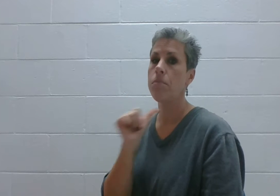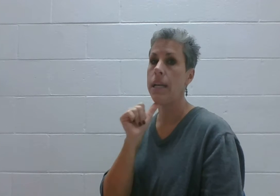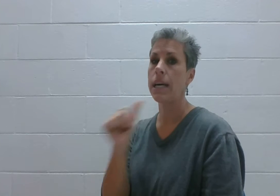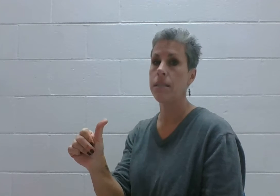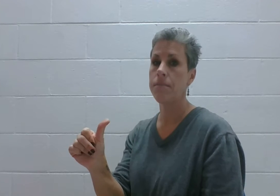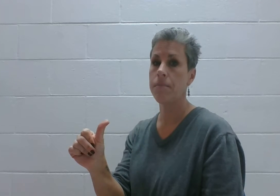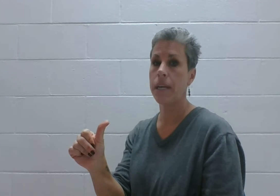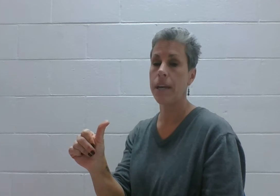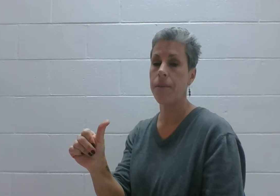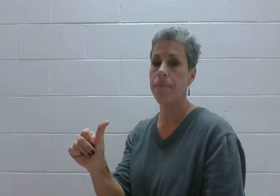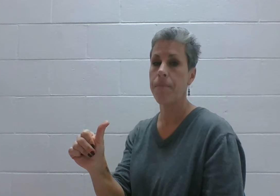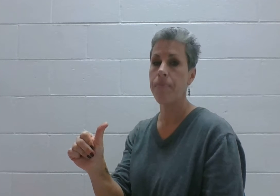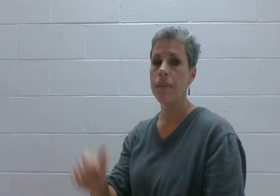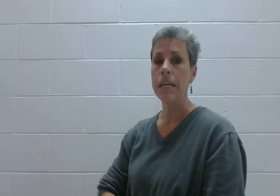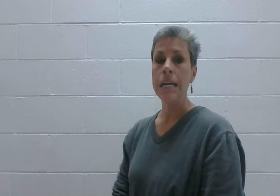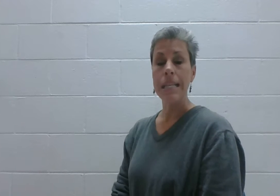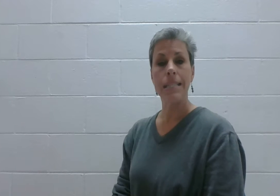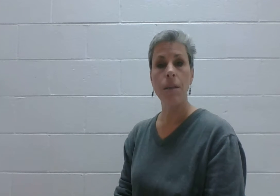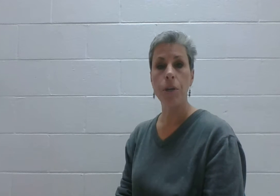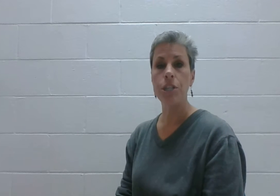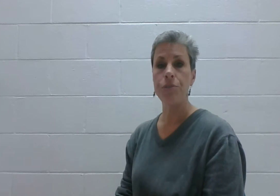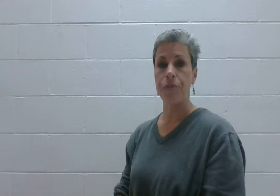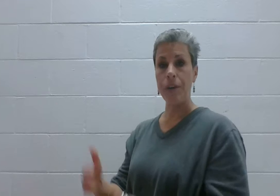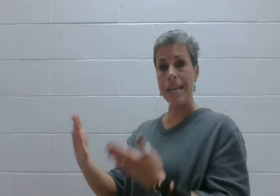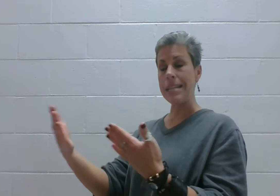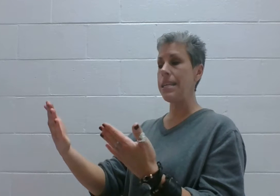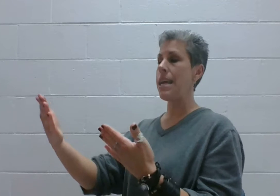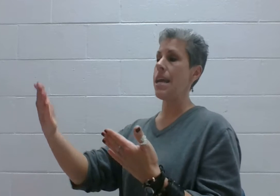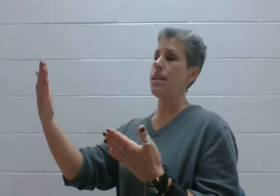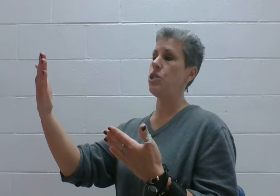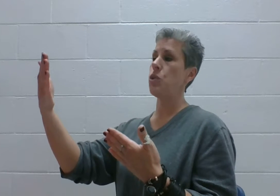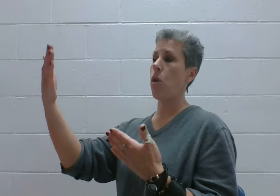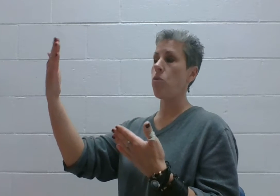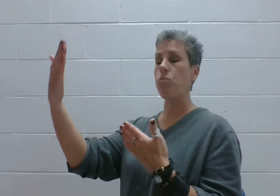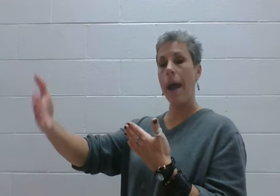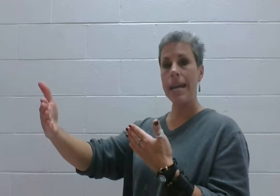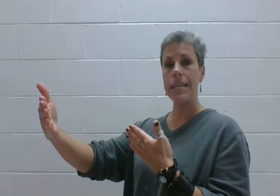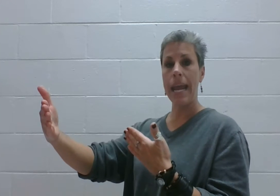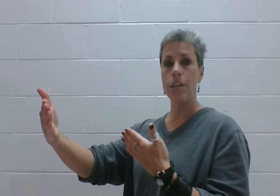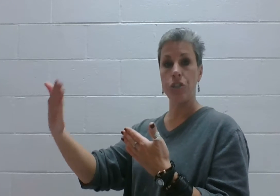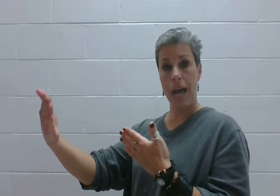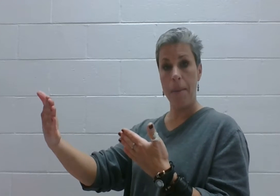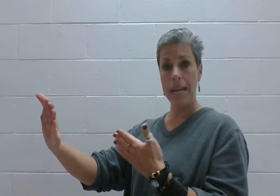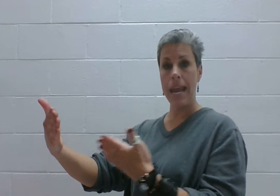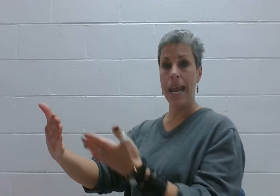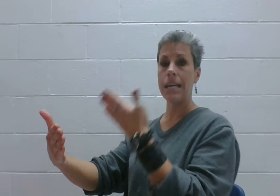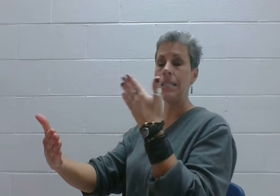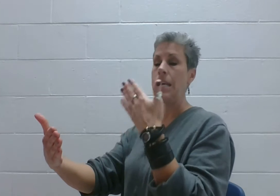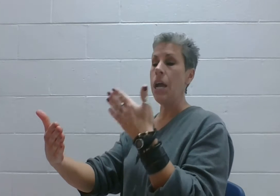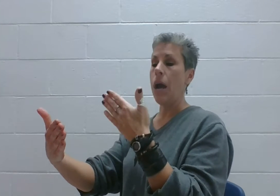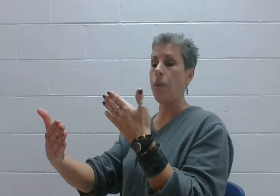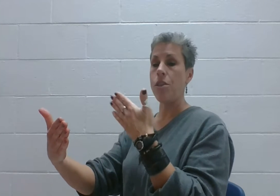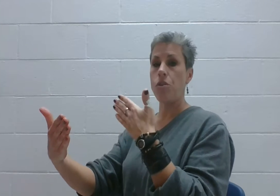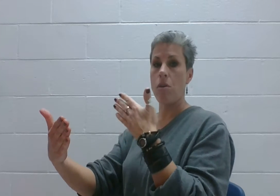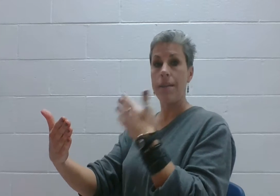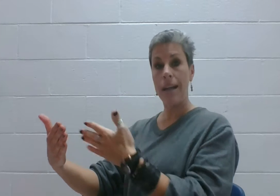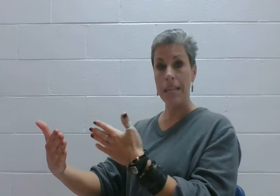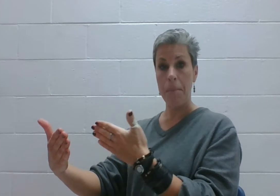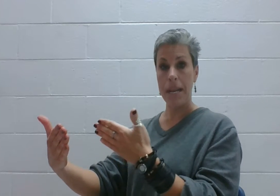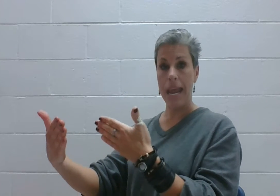not. Right here. The sign that we're going to do for easy is your right hand, your dominant hand, with your non-dominant